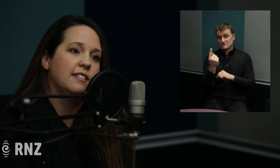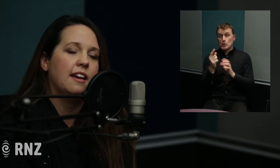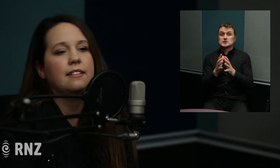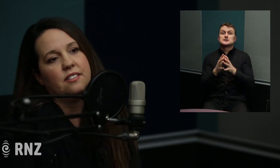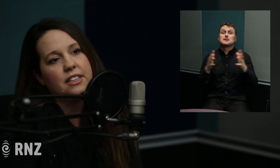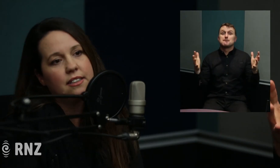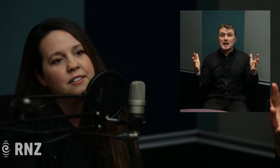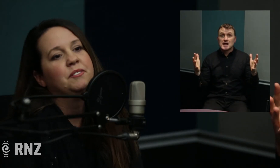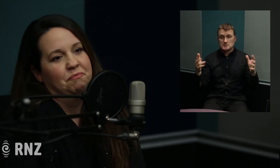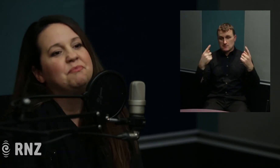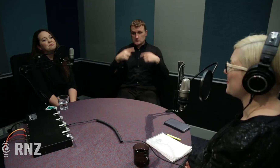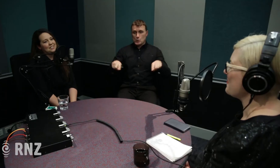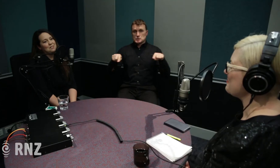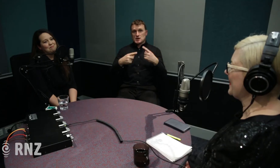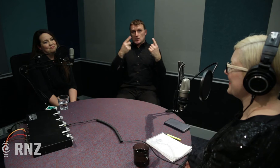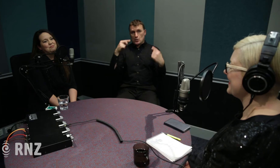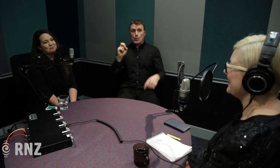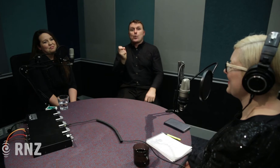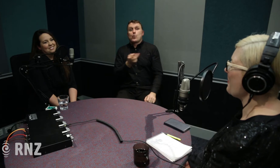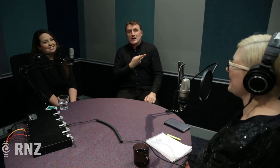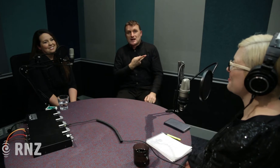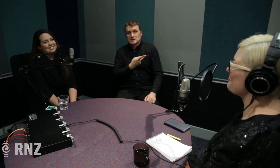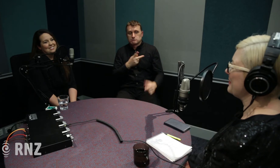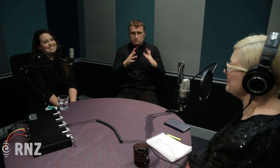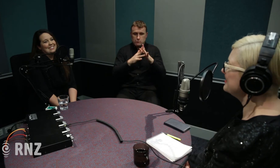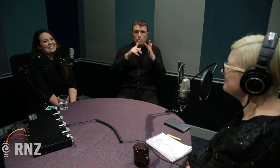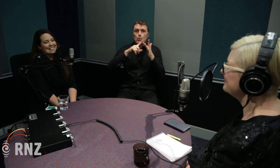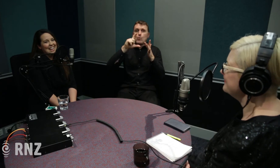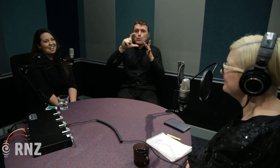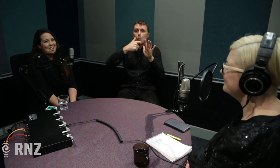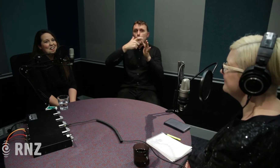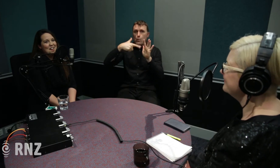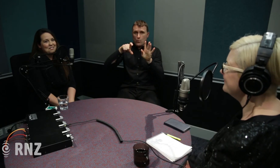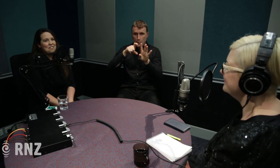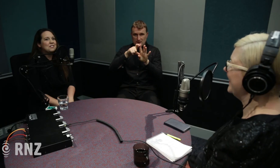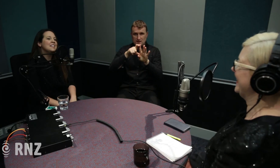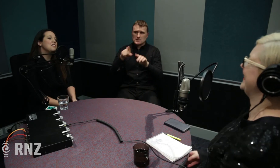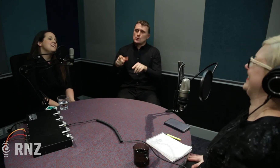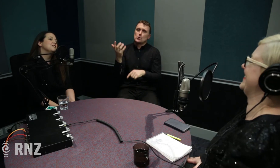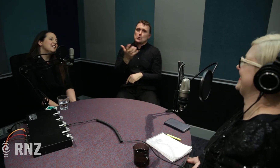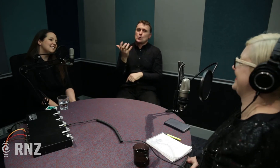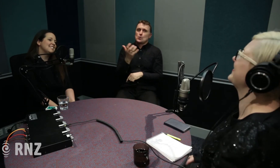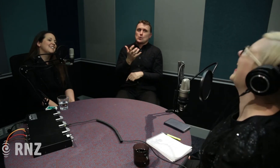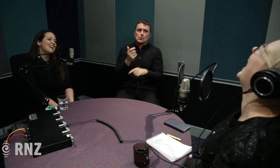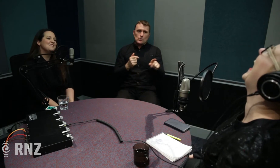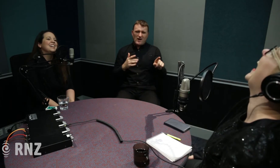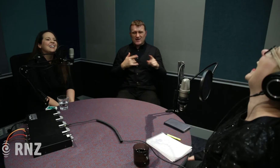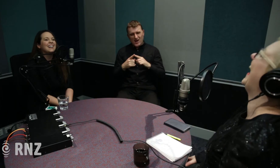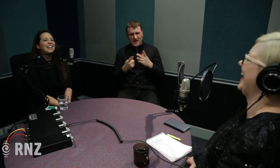was Wicked at the Civic. Wow, that would have been quite a thrill. That was another